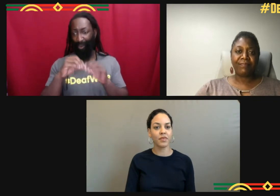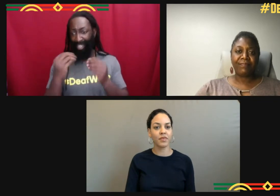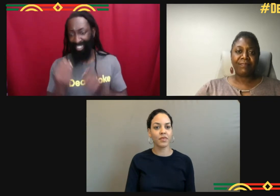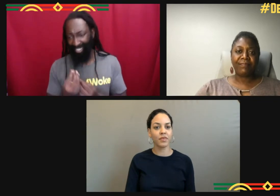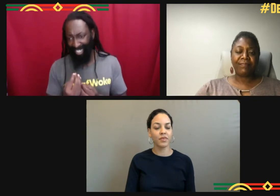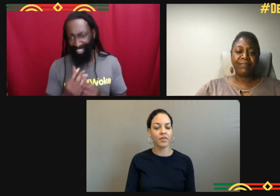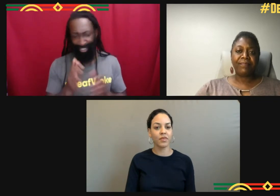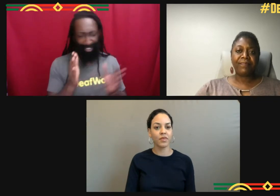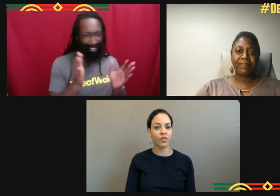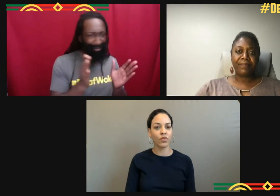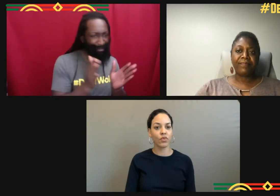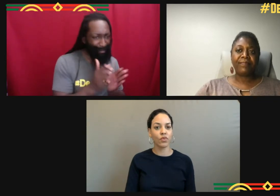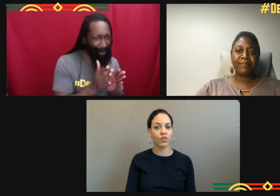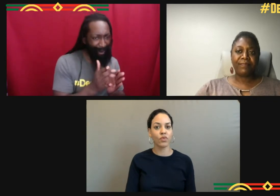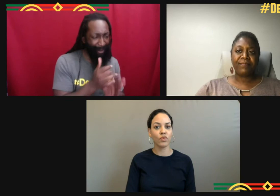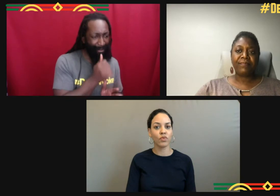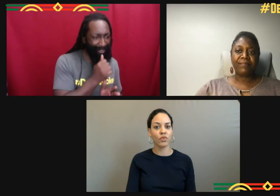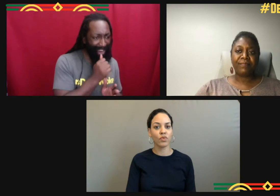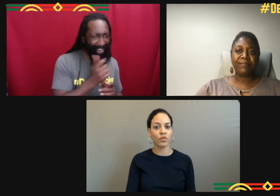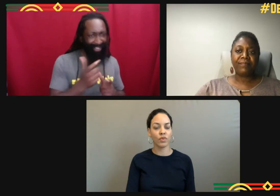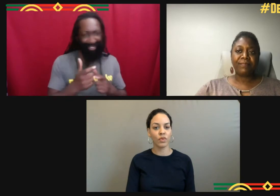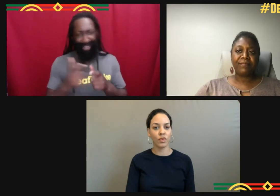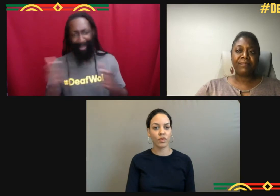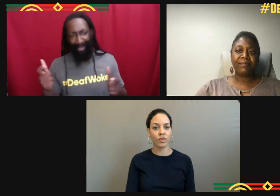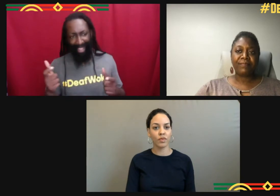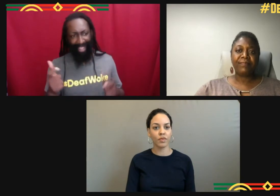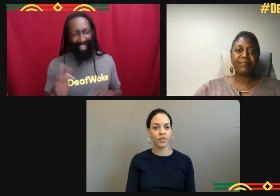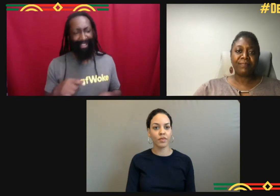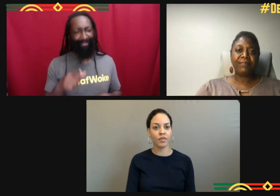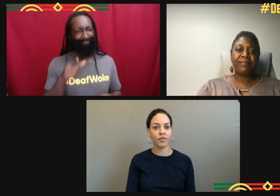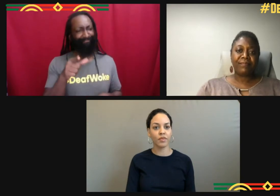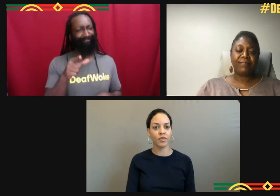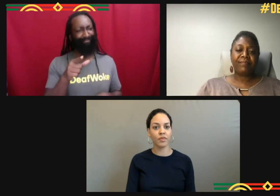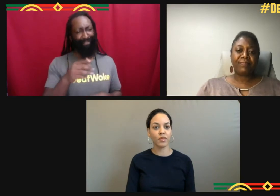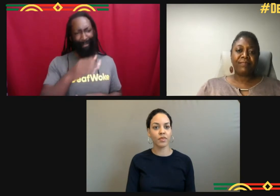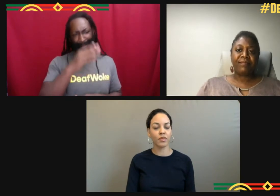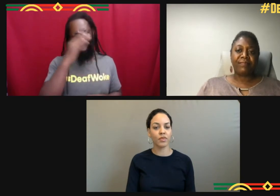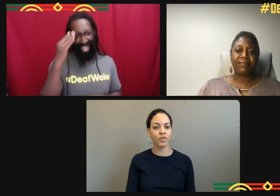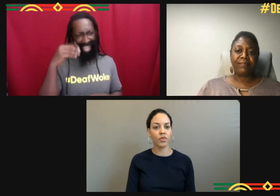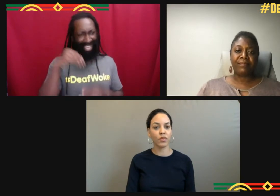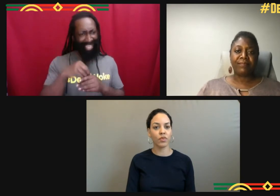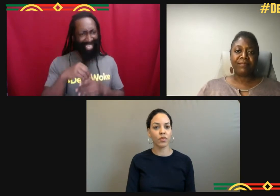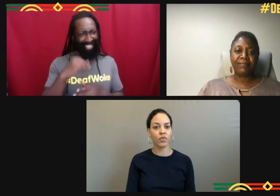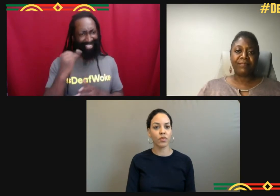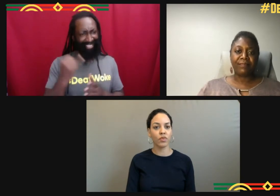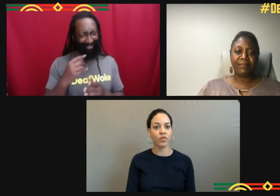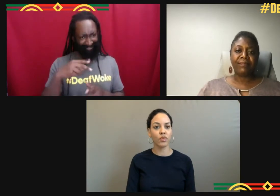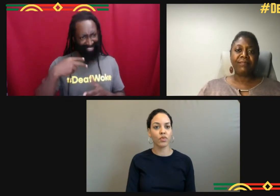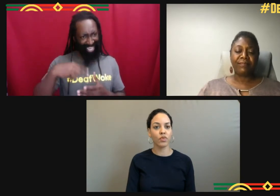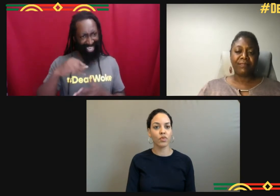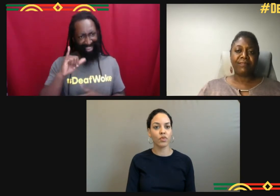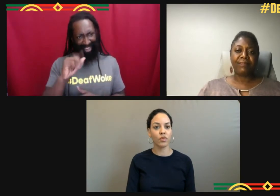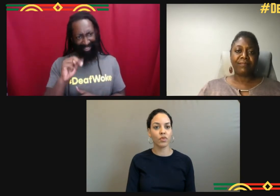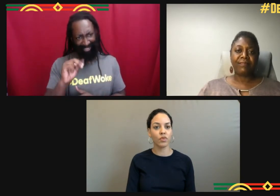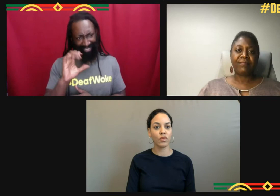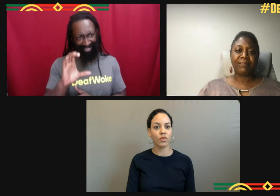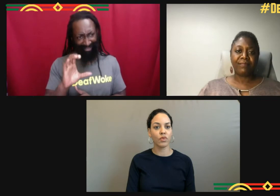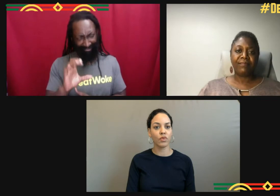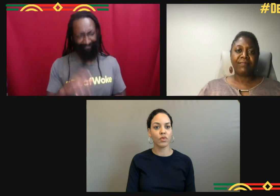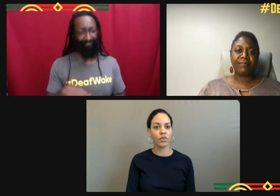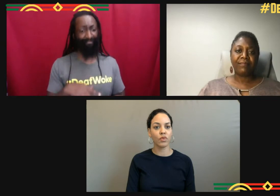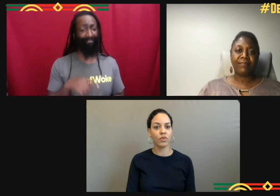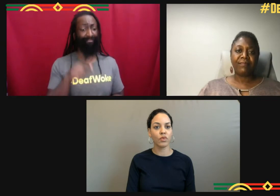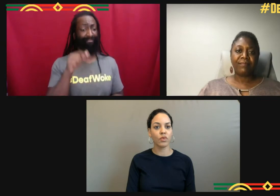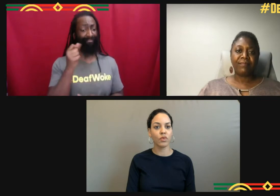You know, wherever you go, you've been in several different organizations, whether it's small or private organizations or large incorporations.